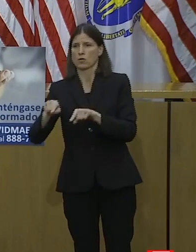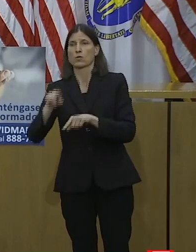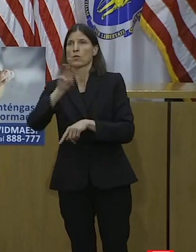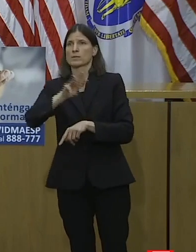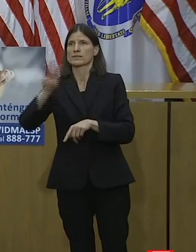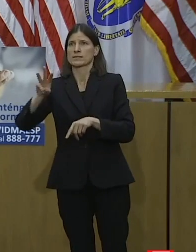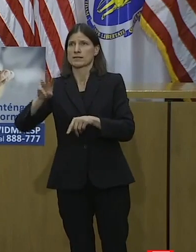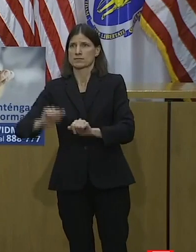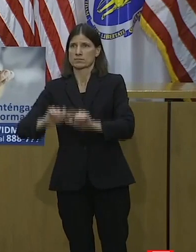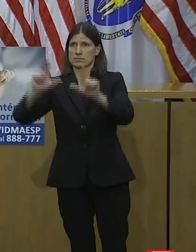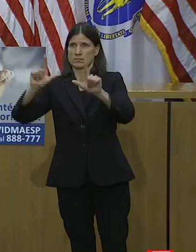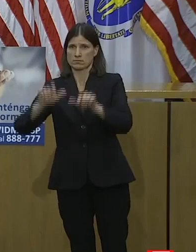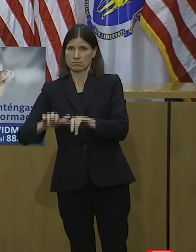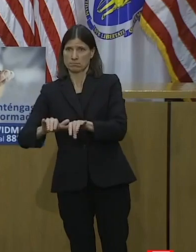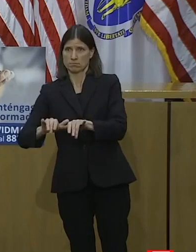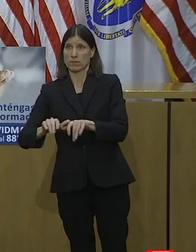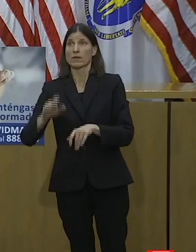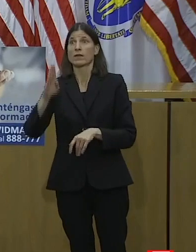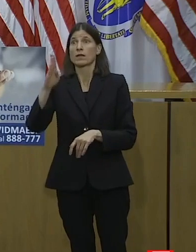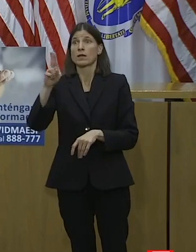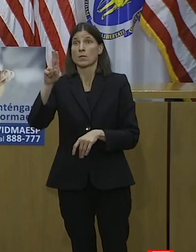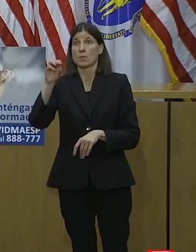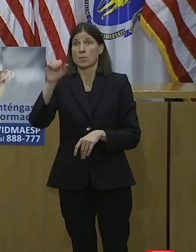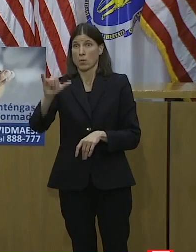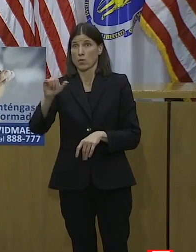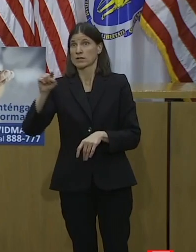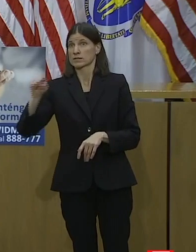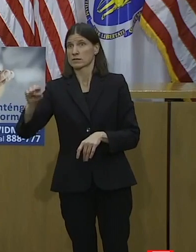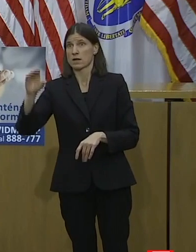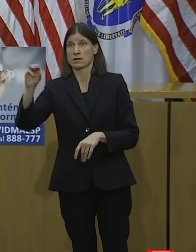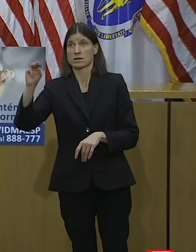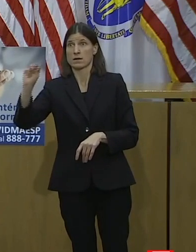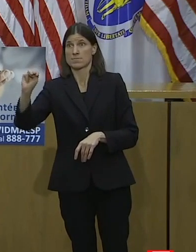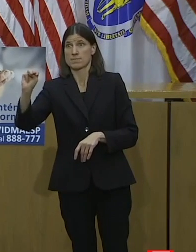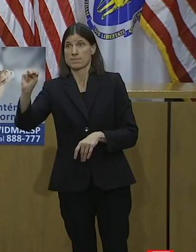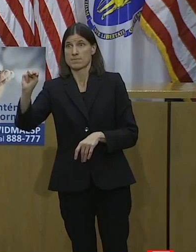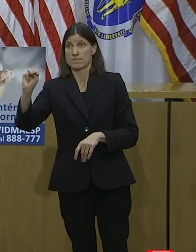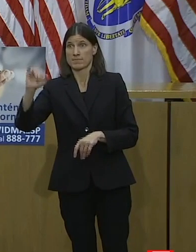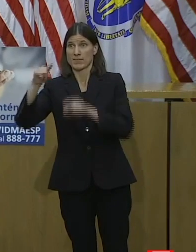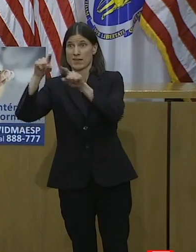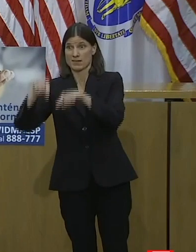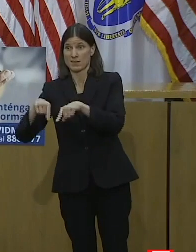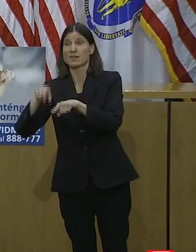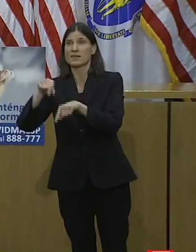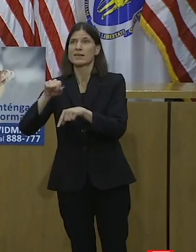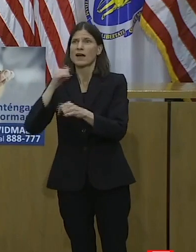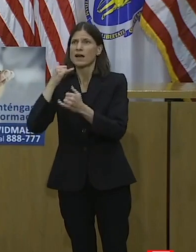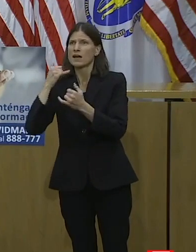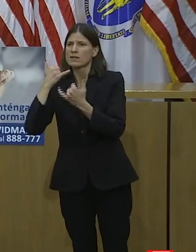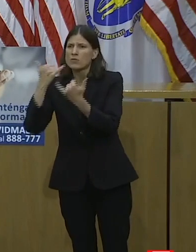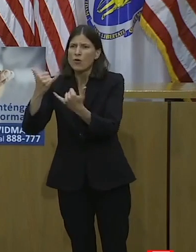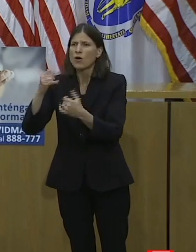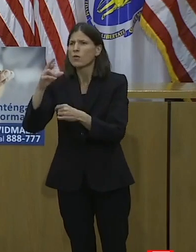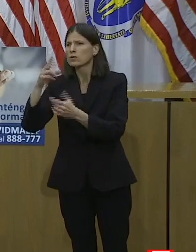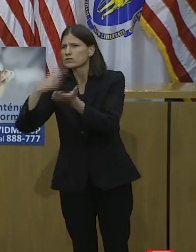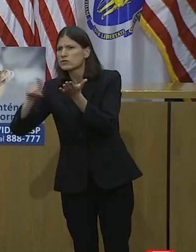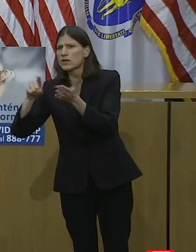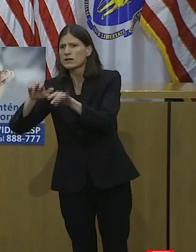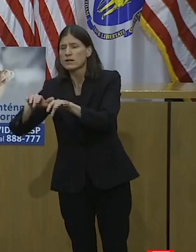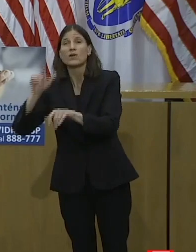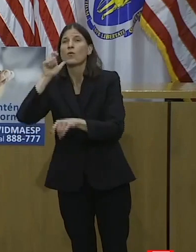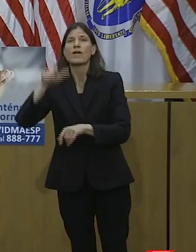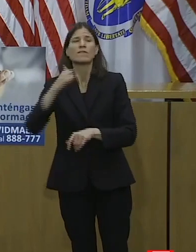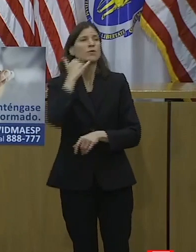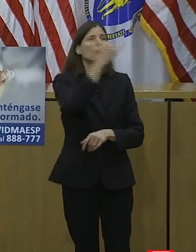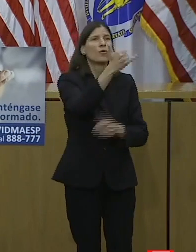for many in our state at this time. And finally, just an update on reporting. As